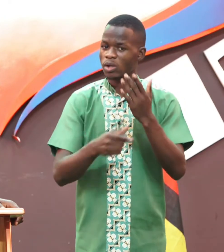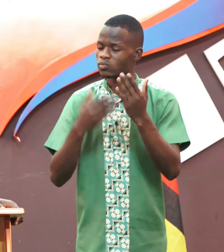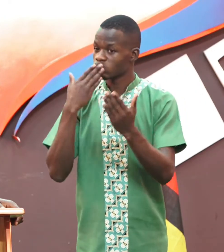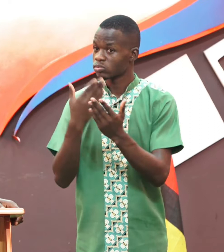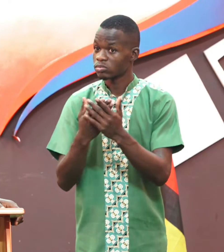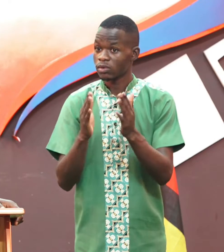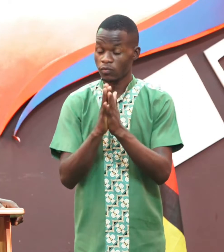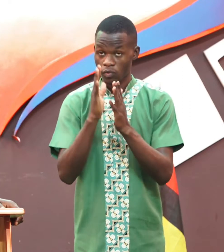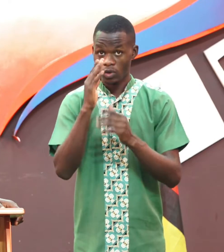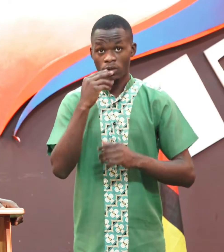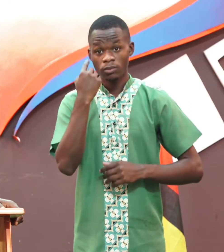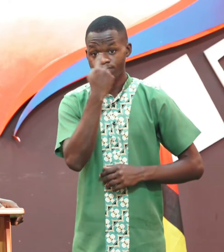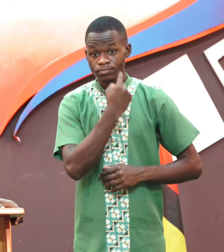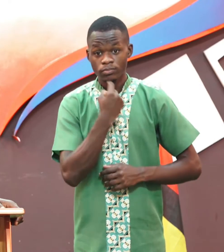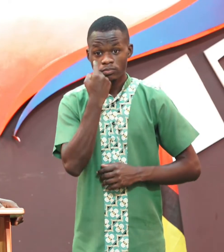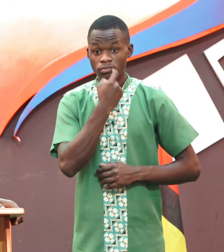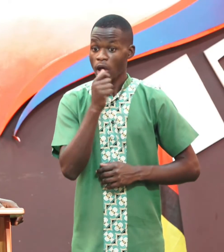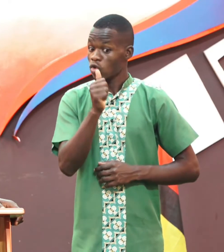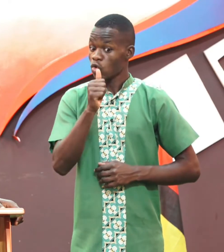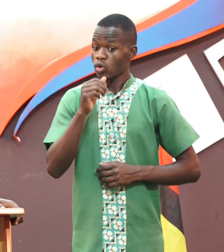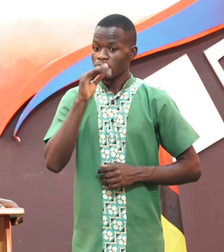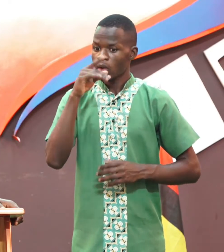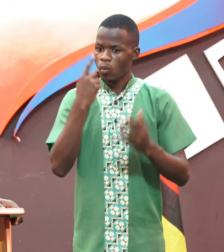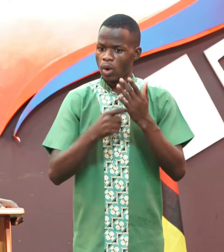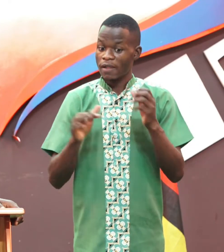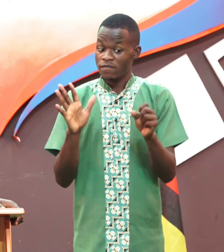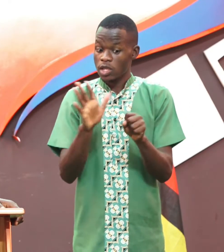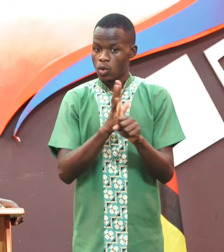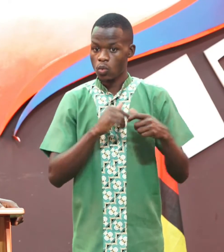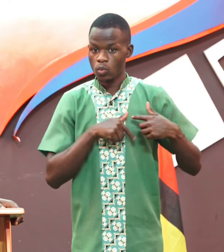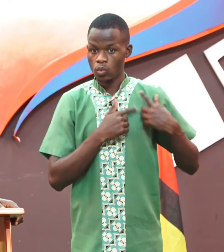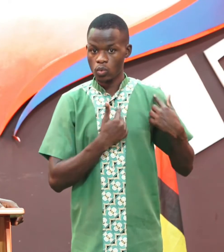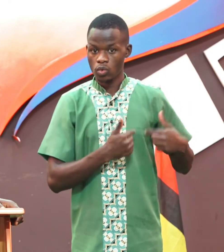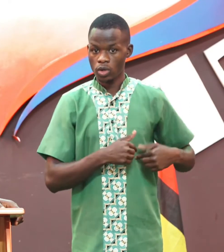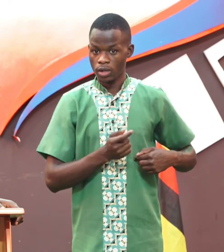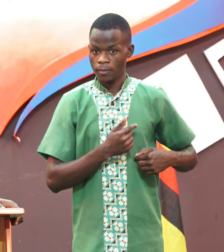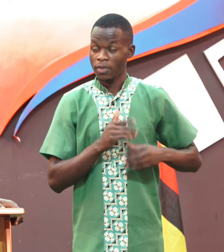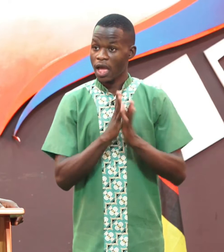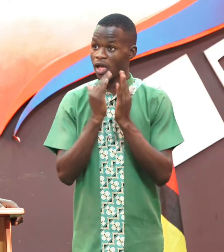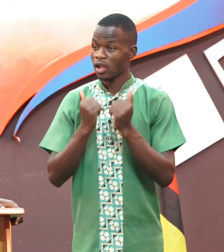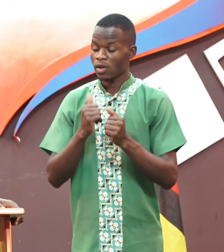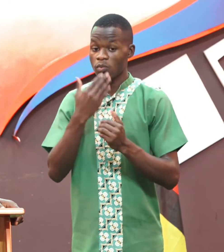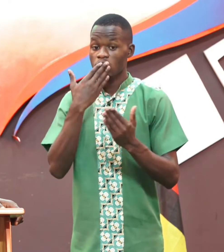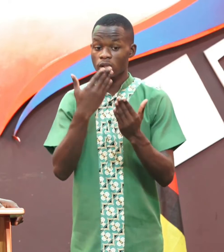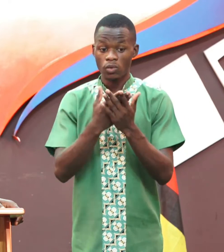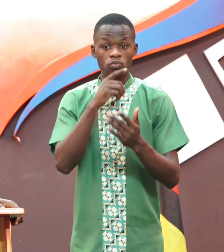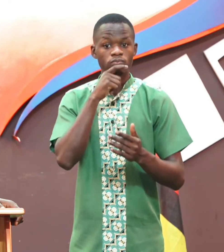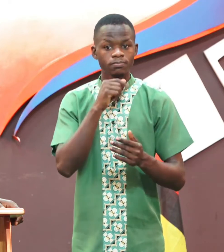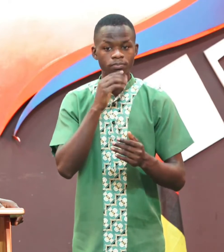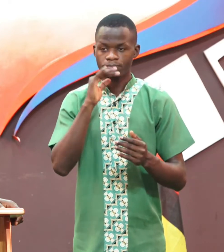of what? Out of that which fills the heart. The good man brings out his good treasure.